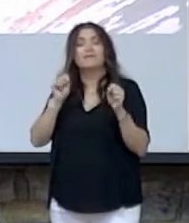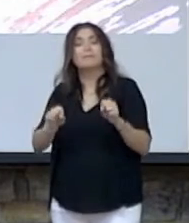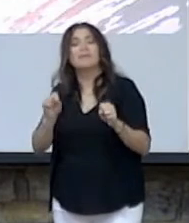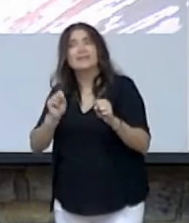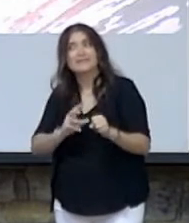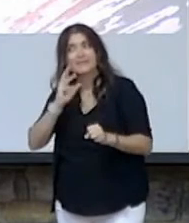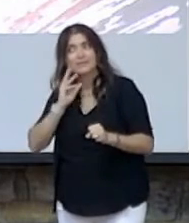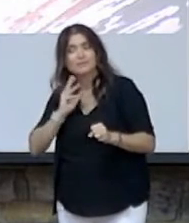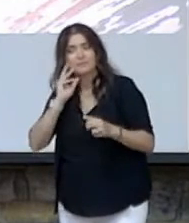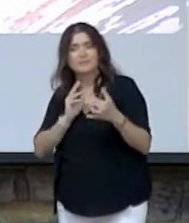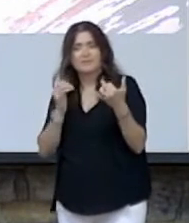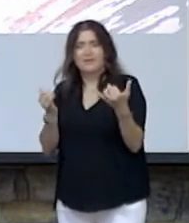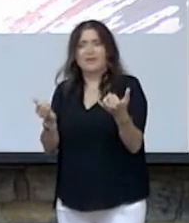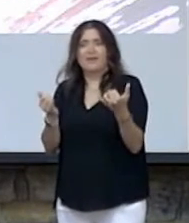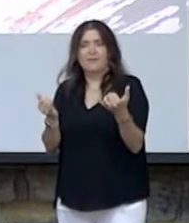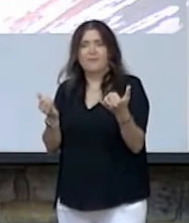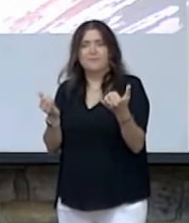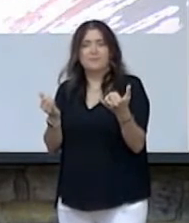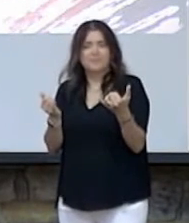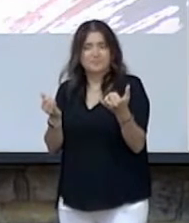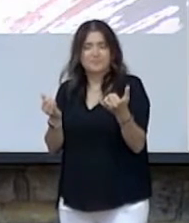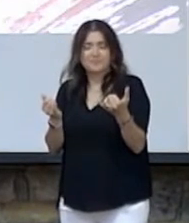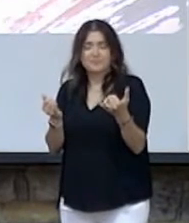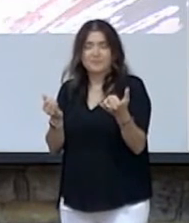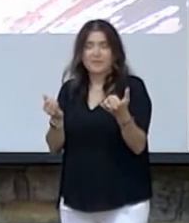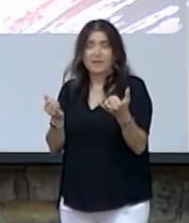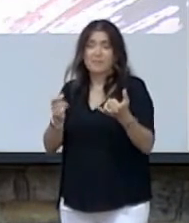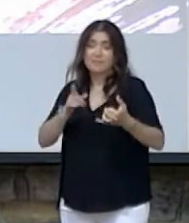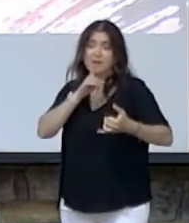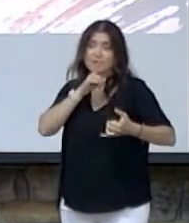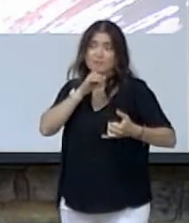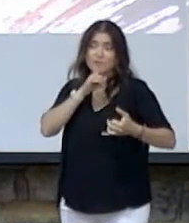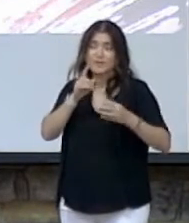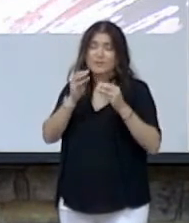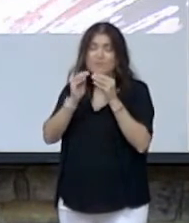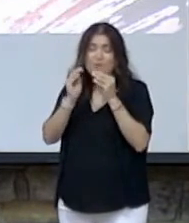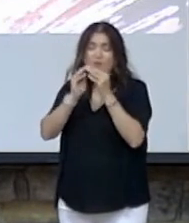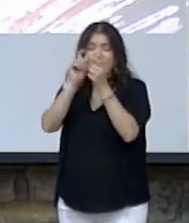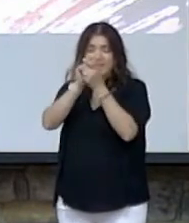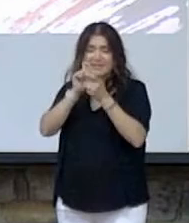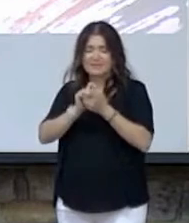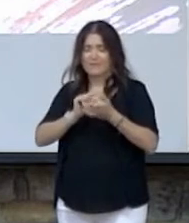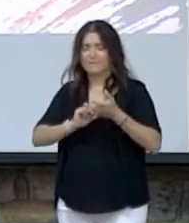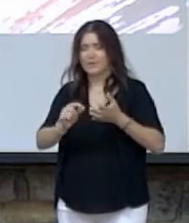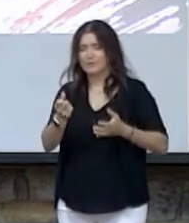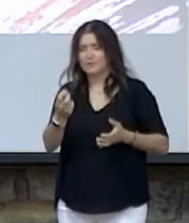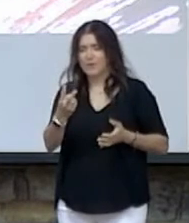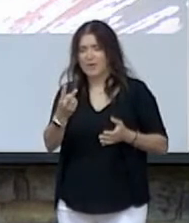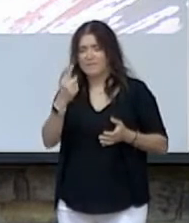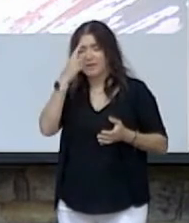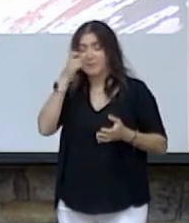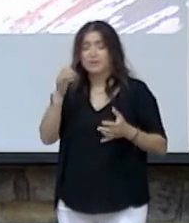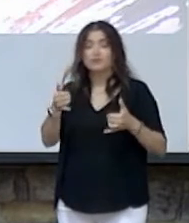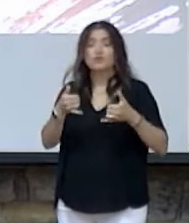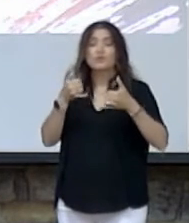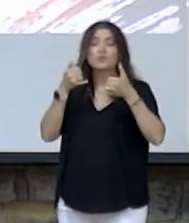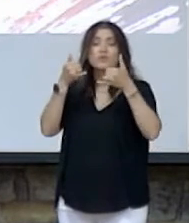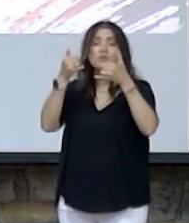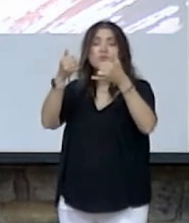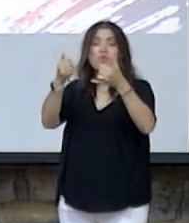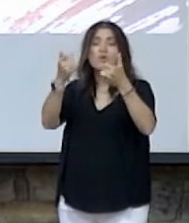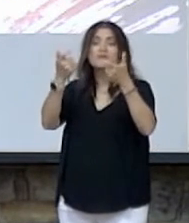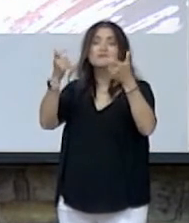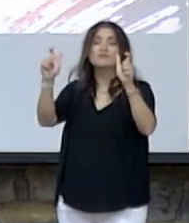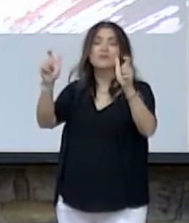it now, but even in more greater detail, verse 12. Because your reward is great